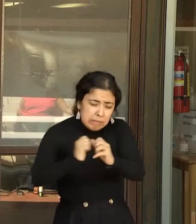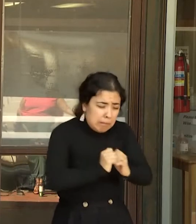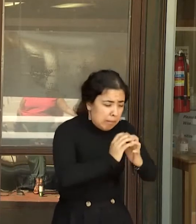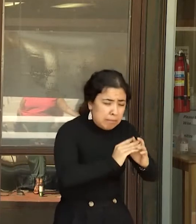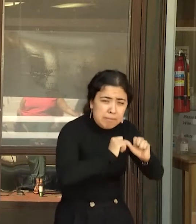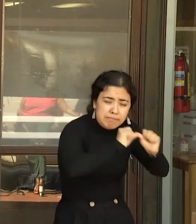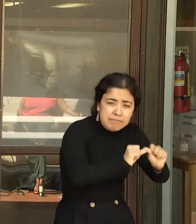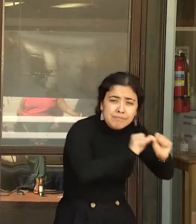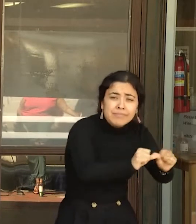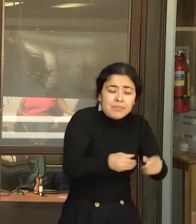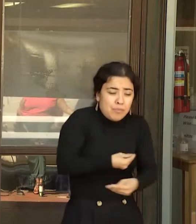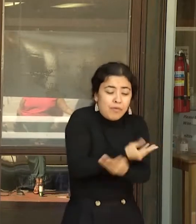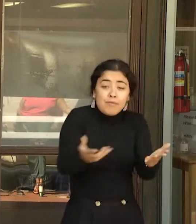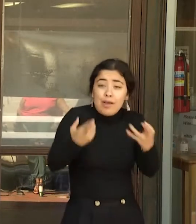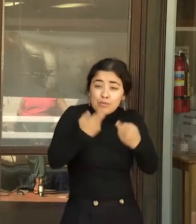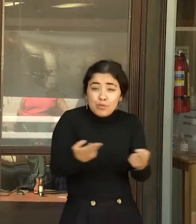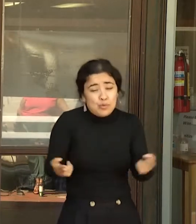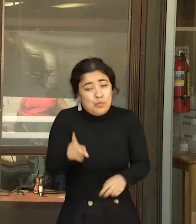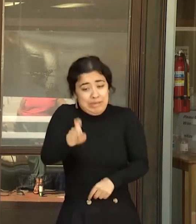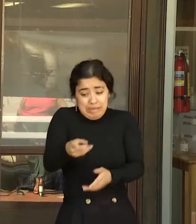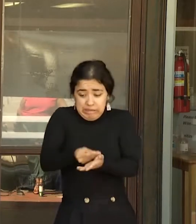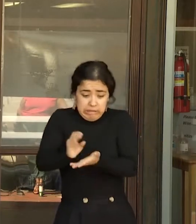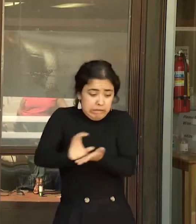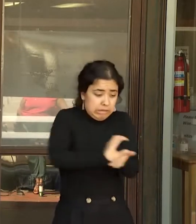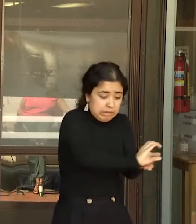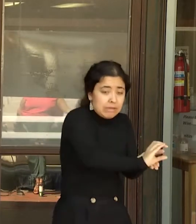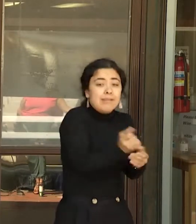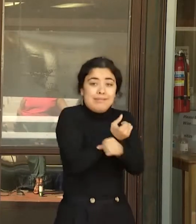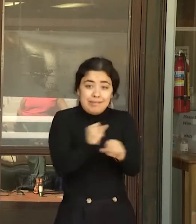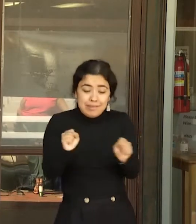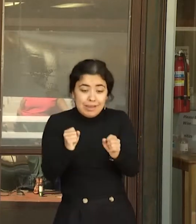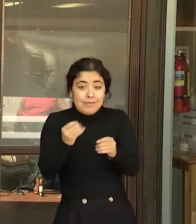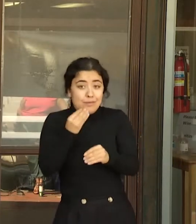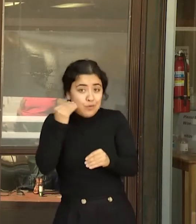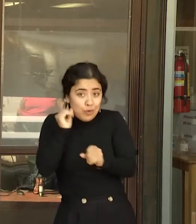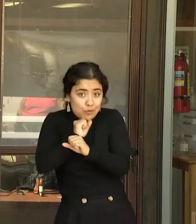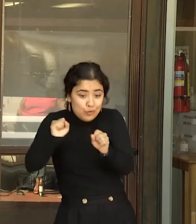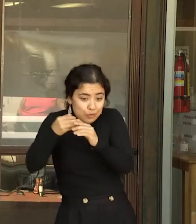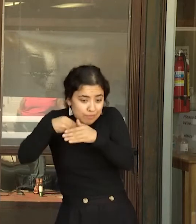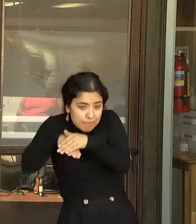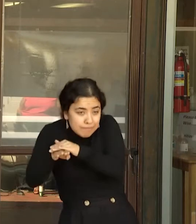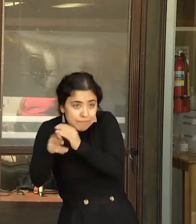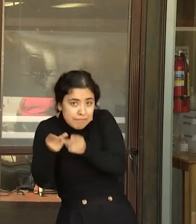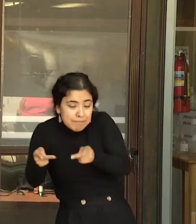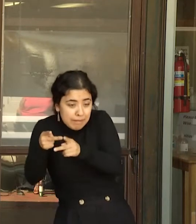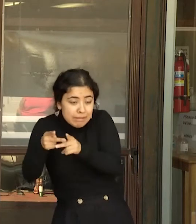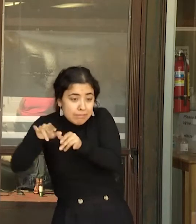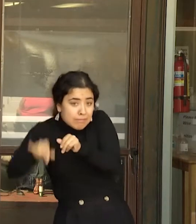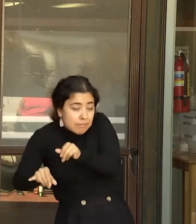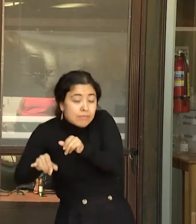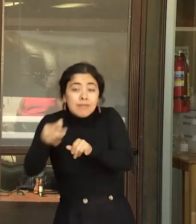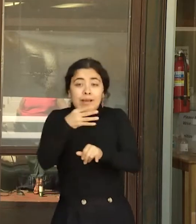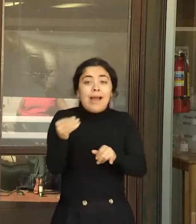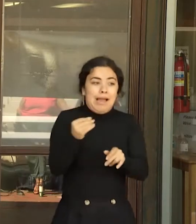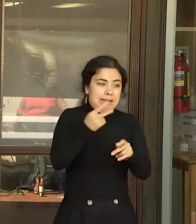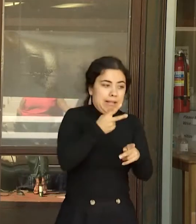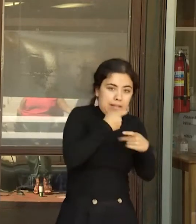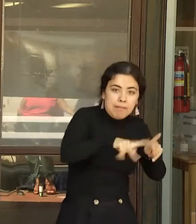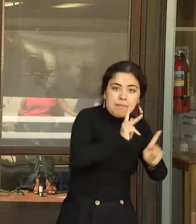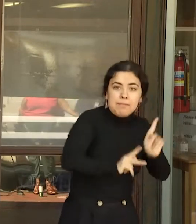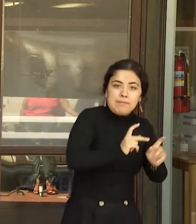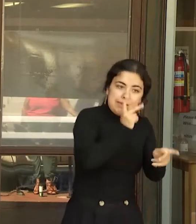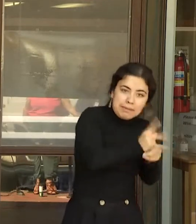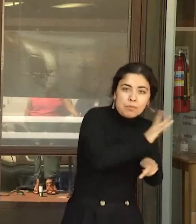and provide residents with safe shelter and the resources to keep their homes. And now I'd like to invite Commissioner Brandon